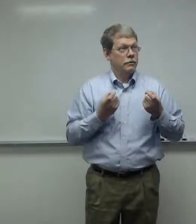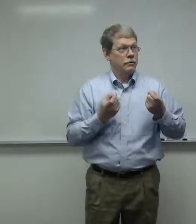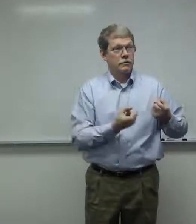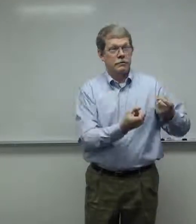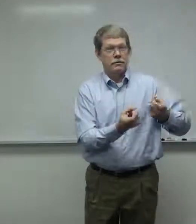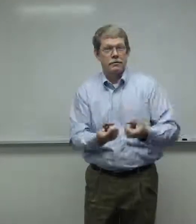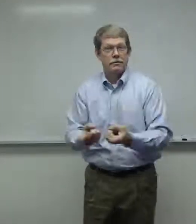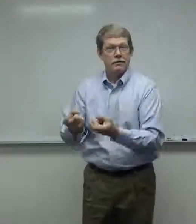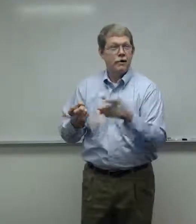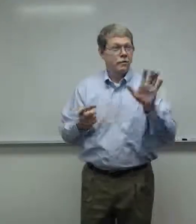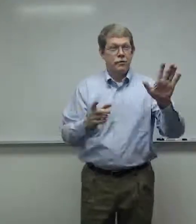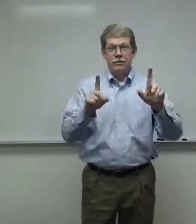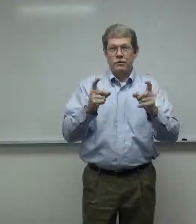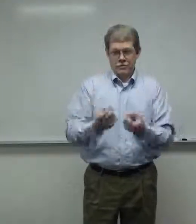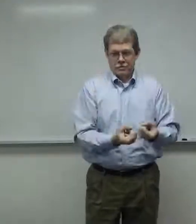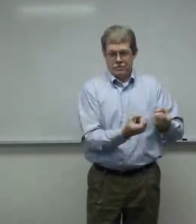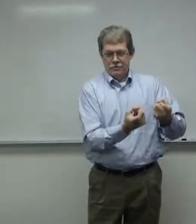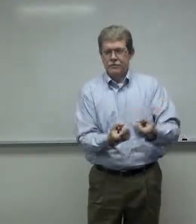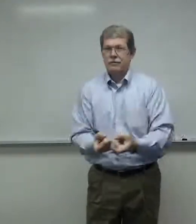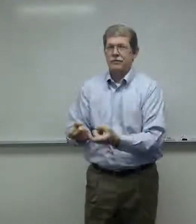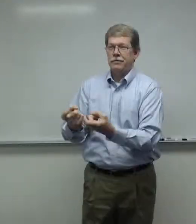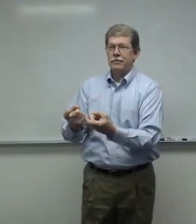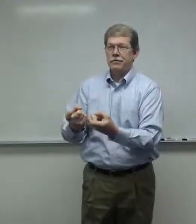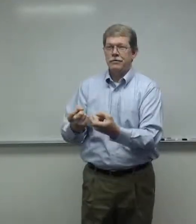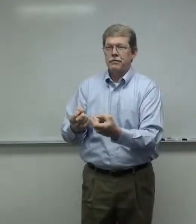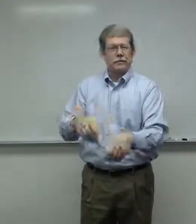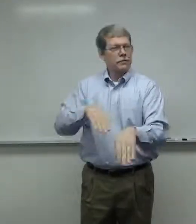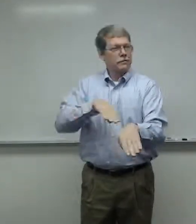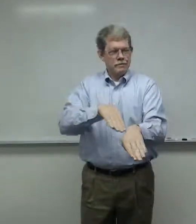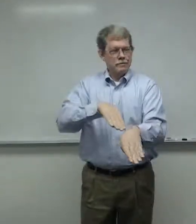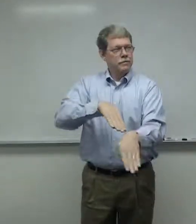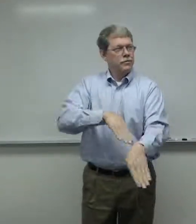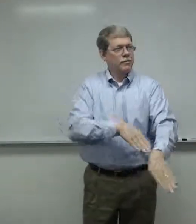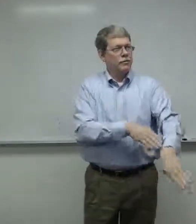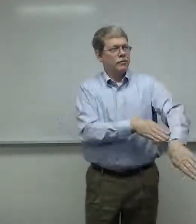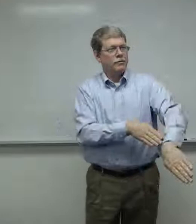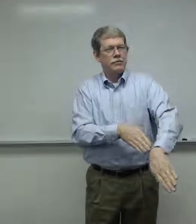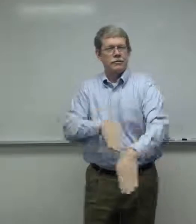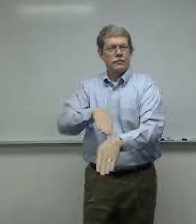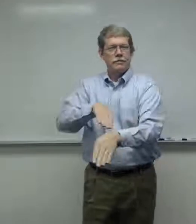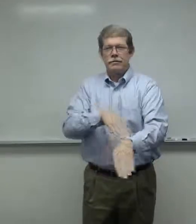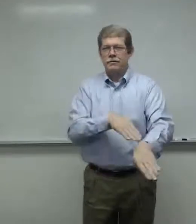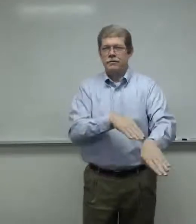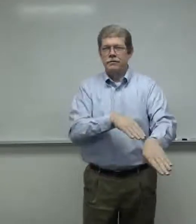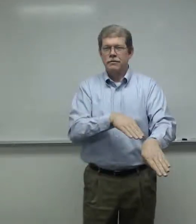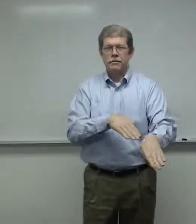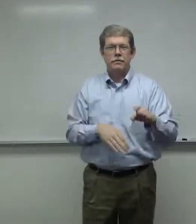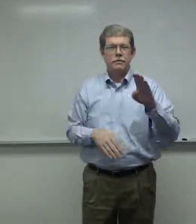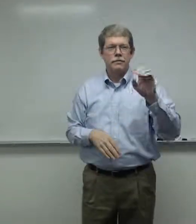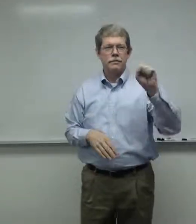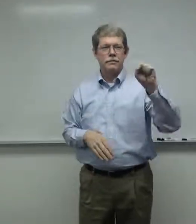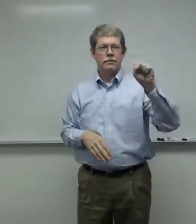Slalom. It has to do with skiing. It's the same vein. Surfing.